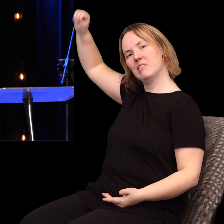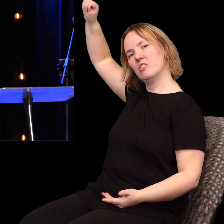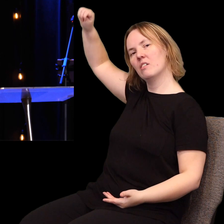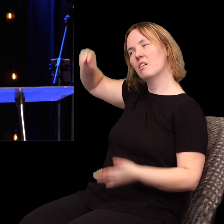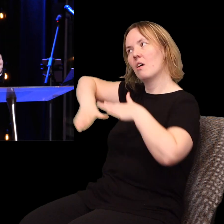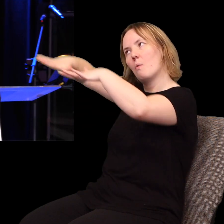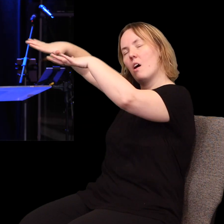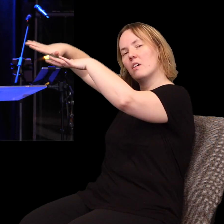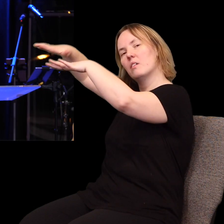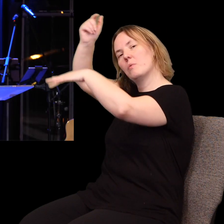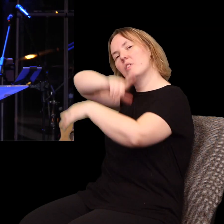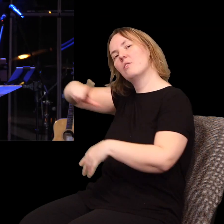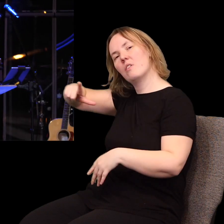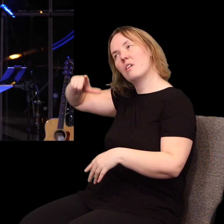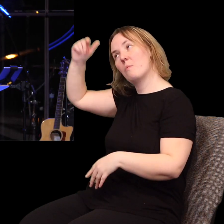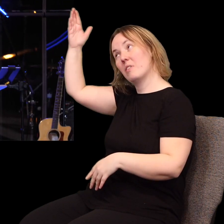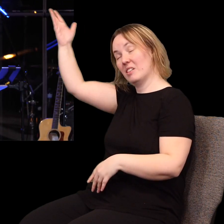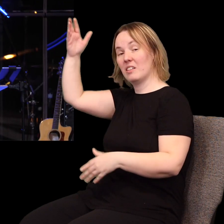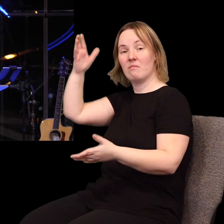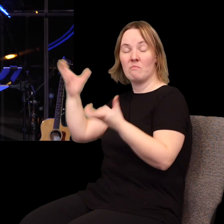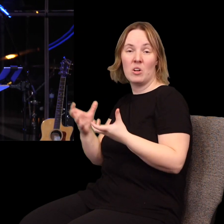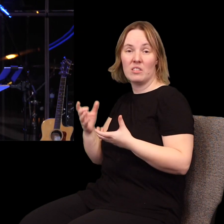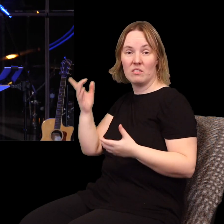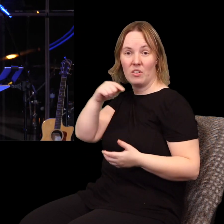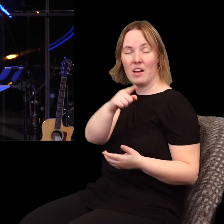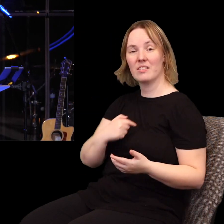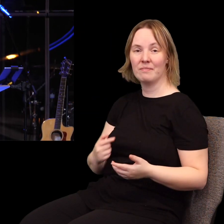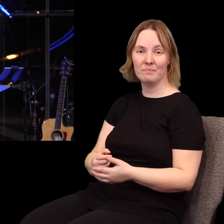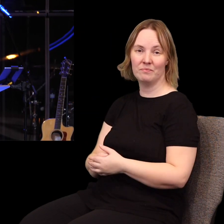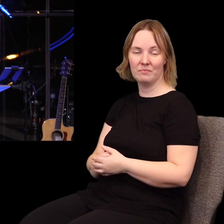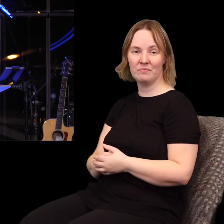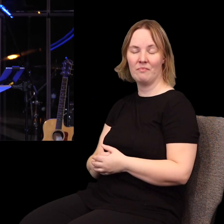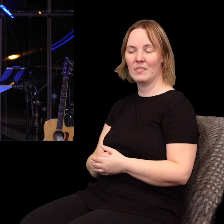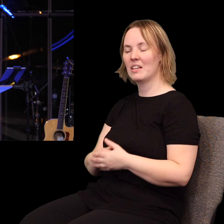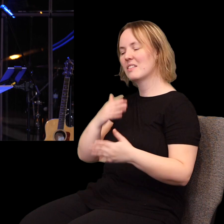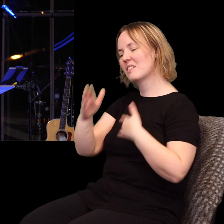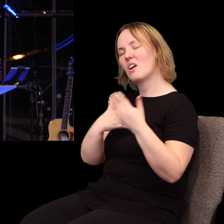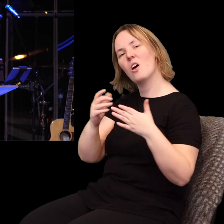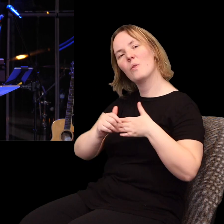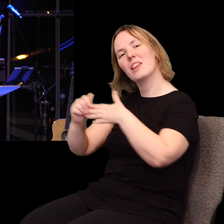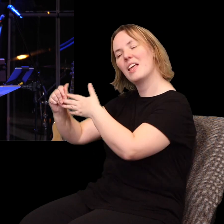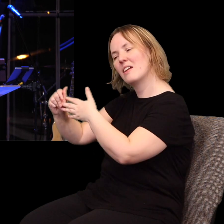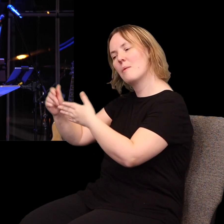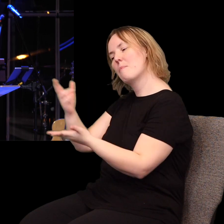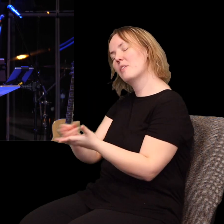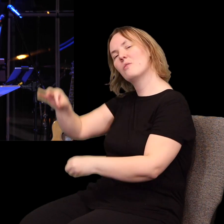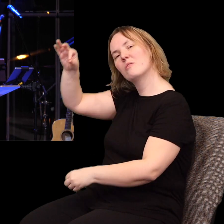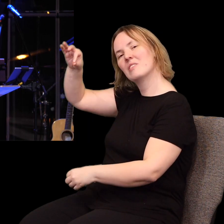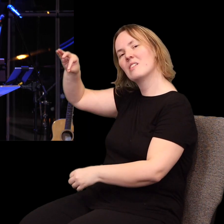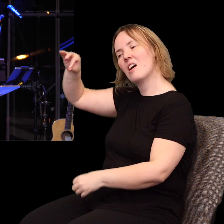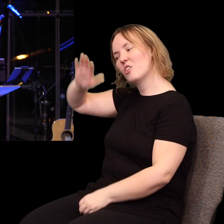that in our walk with the Lord, at least in what he intends for us. He says, all who are led by the Spirit of God, Paul says, are